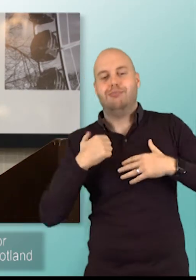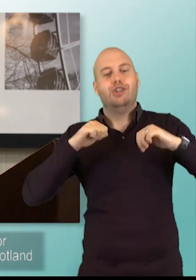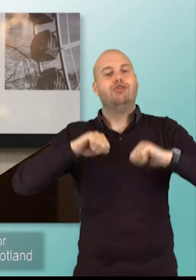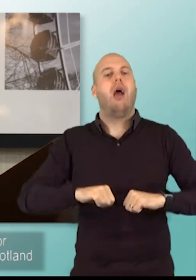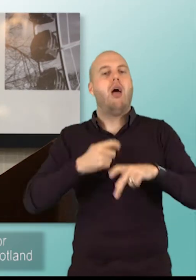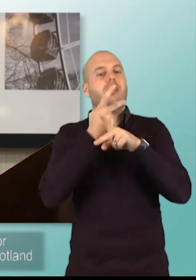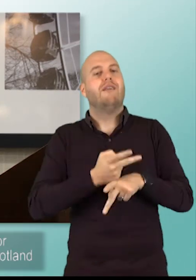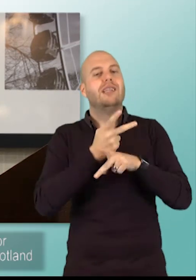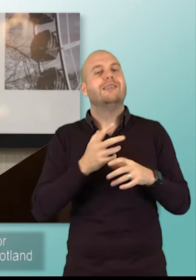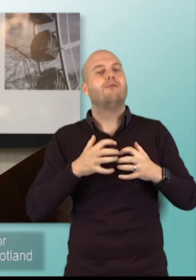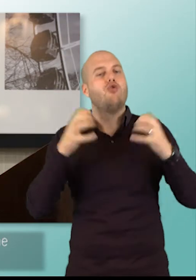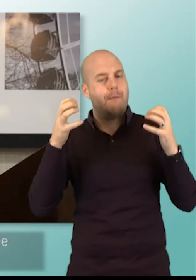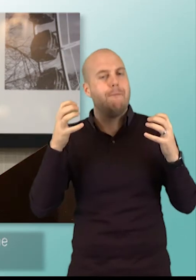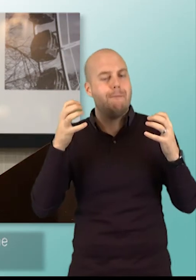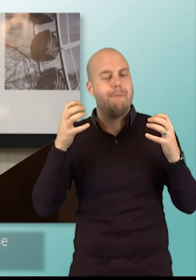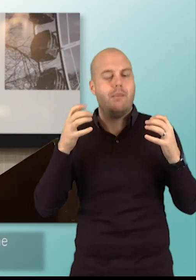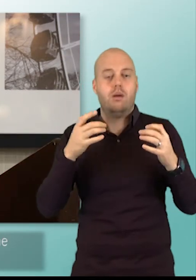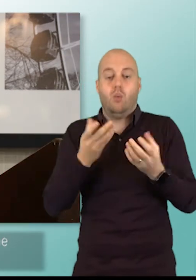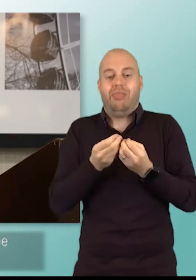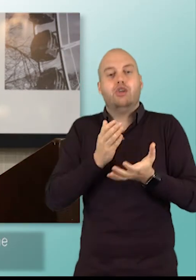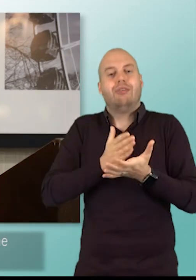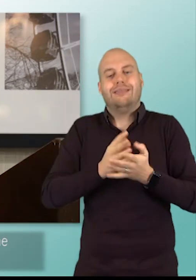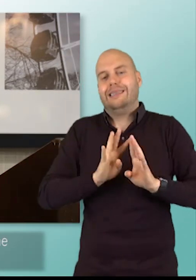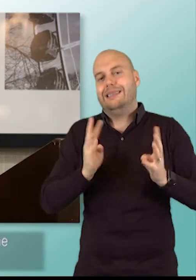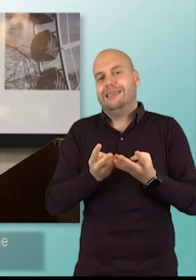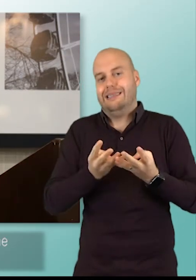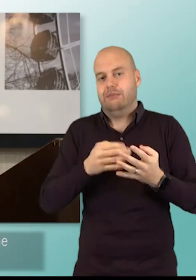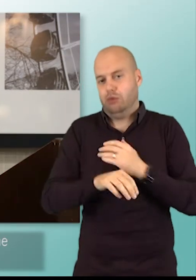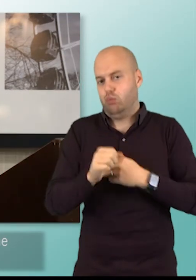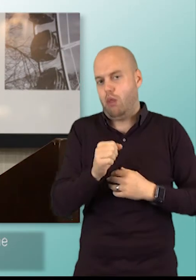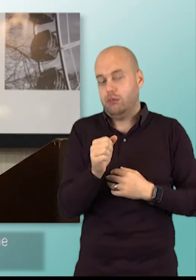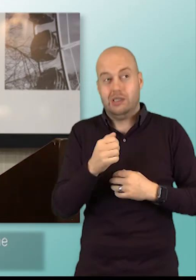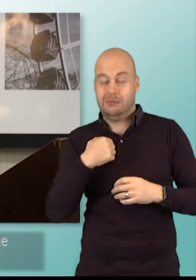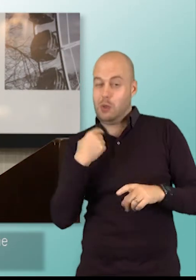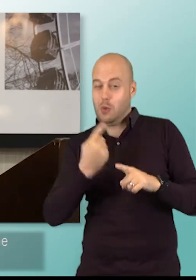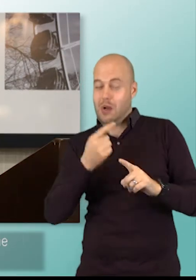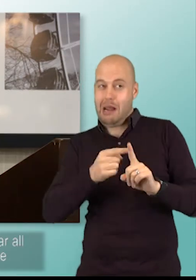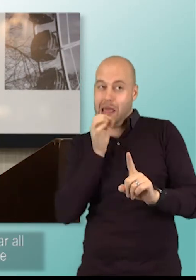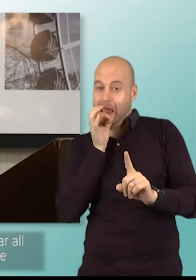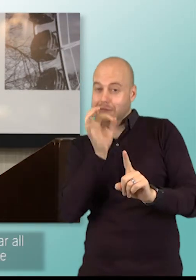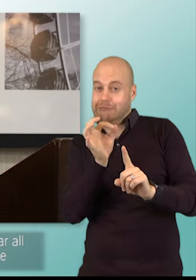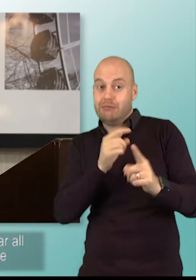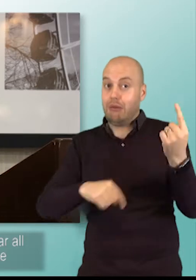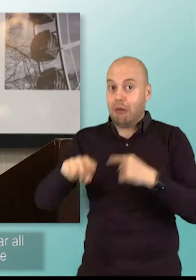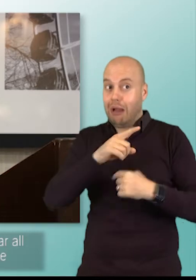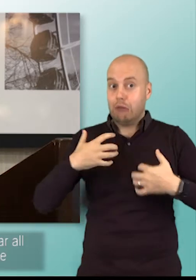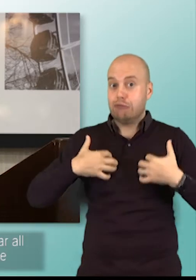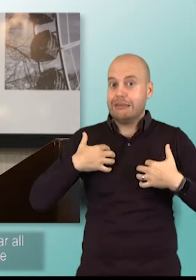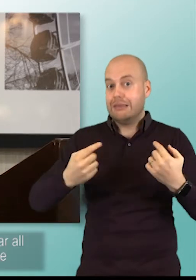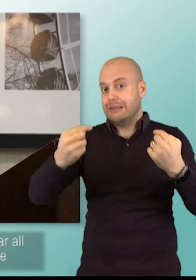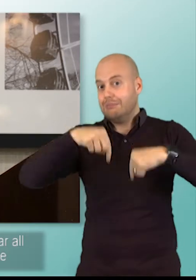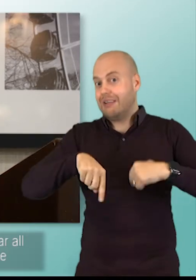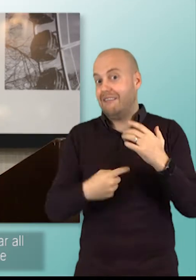who lead on Trustee Week in Scotland. And I can't help but do a quick little plug. Anyone that's interested in coming along, we have an event that's been growing